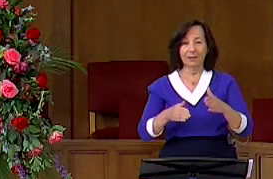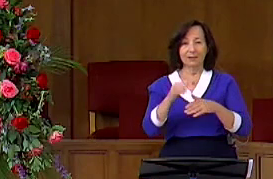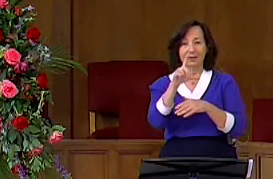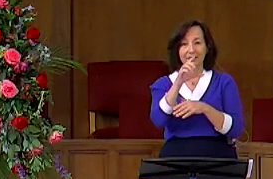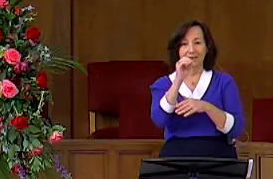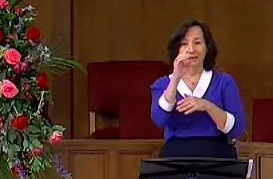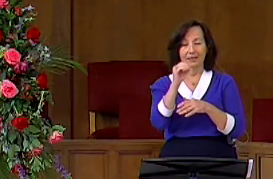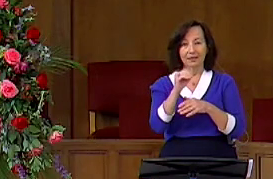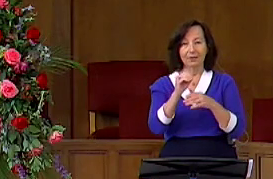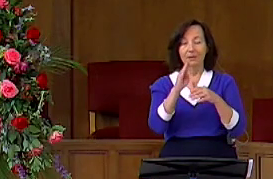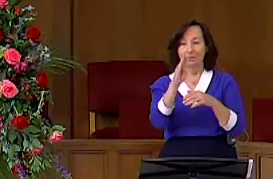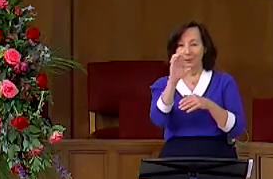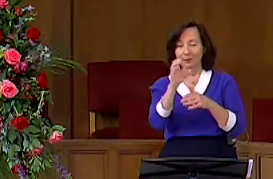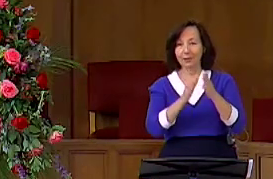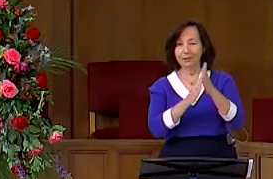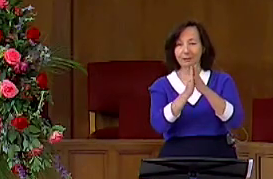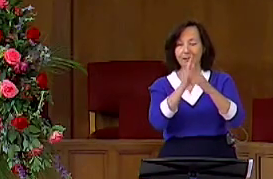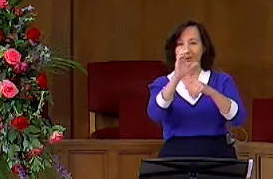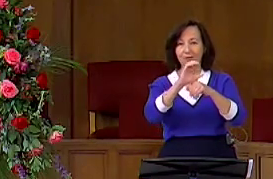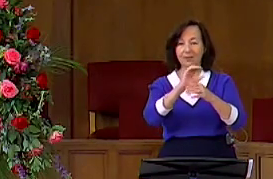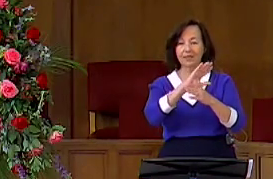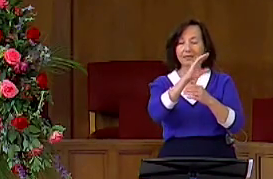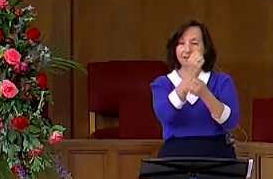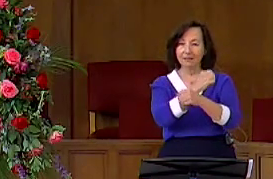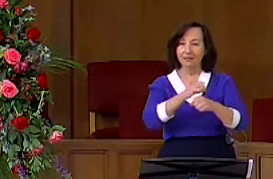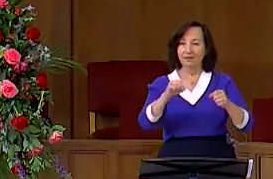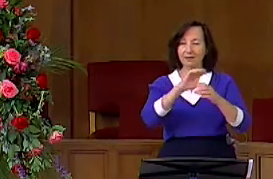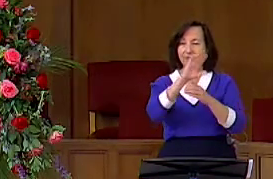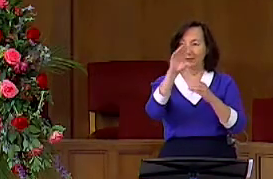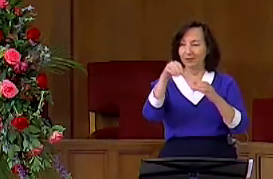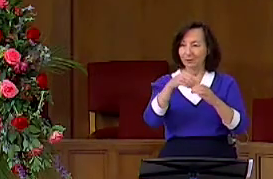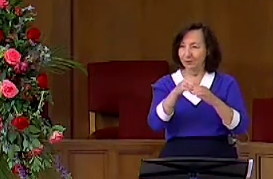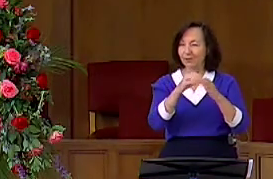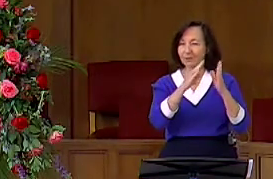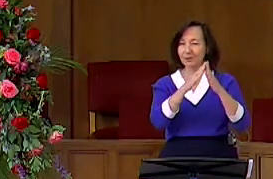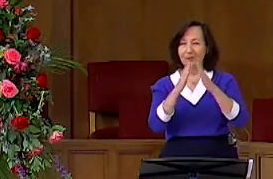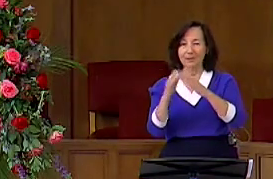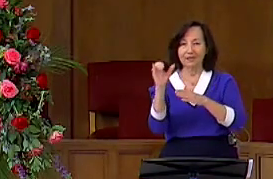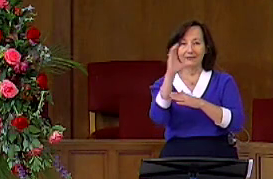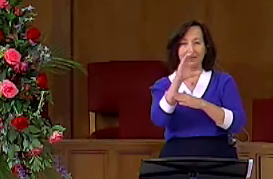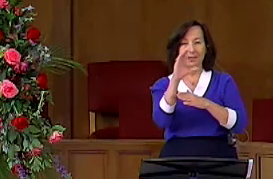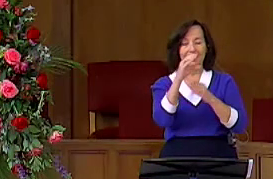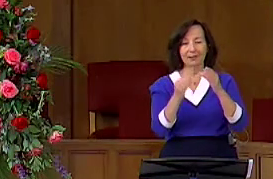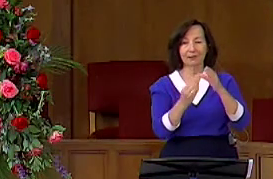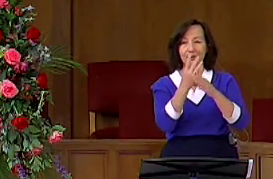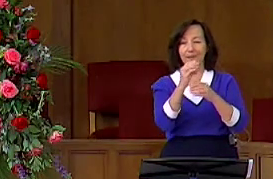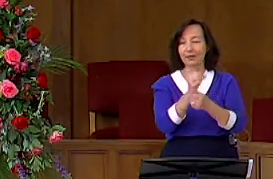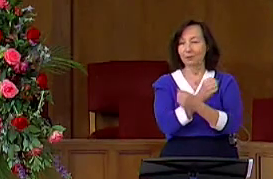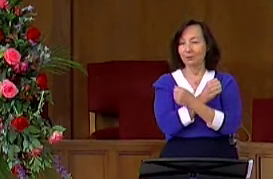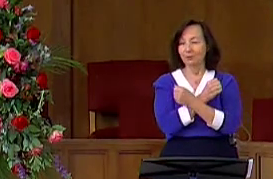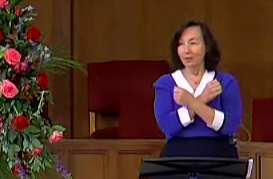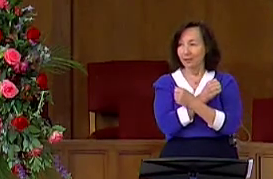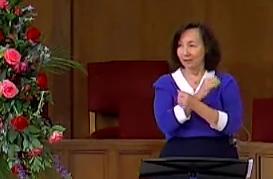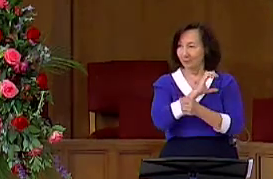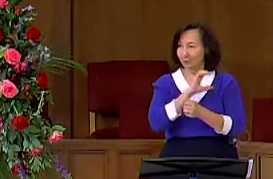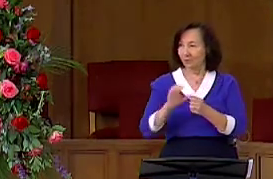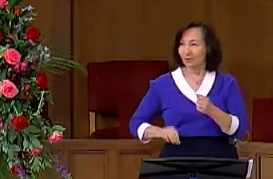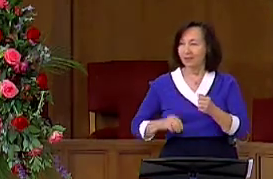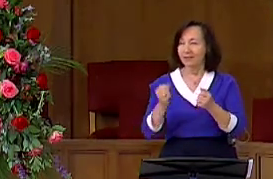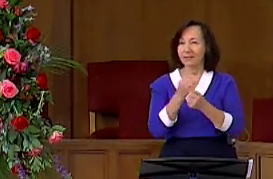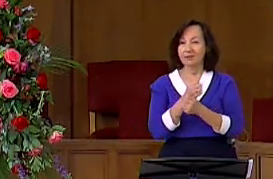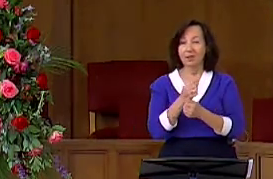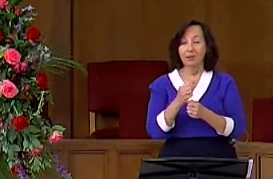Creek United Methodist Church. This is a safe, inclusive faith community that's seeking and growing in Christ's love. We love sharing that love